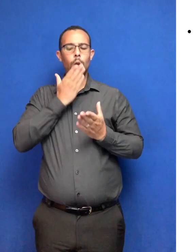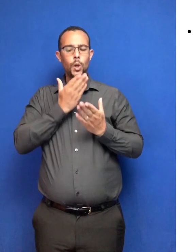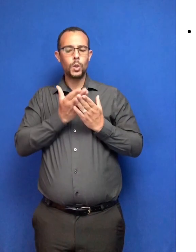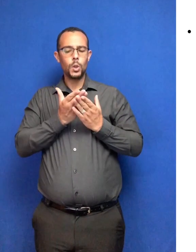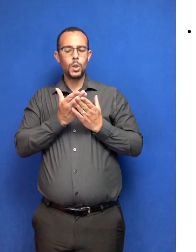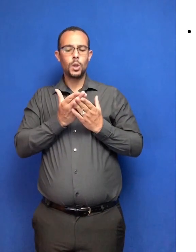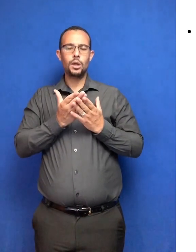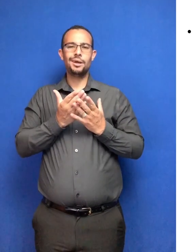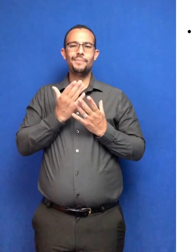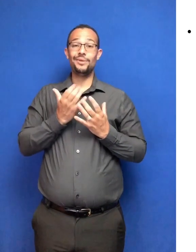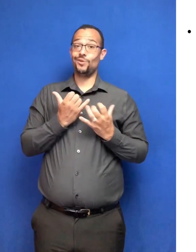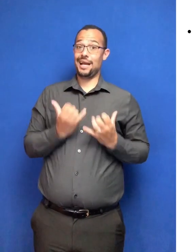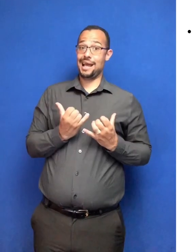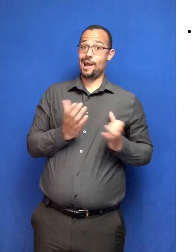stages,